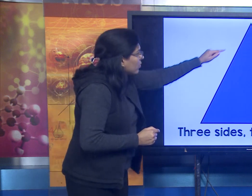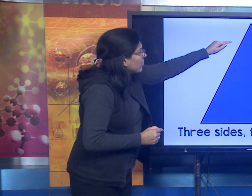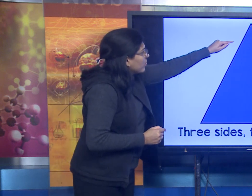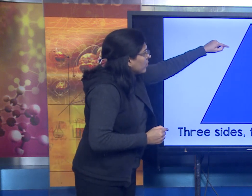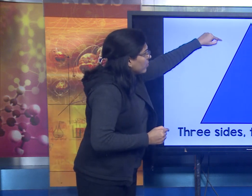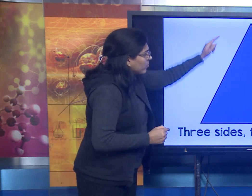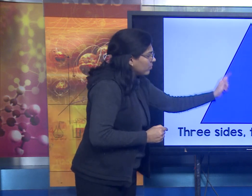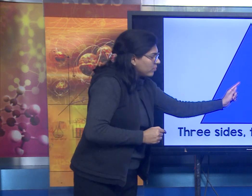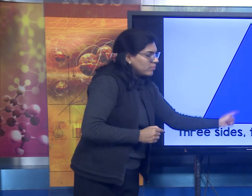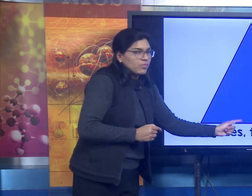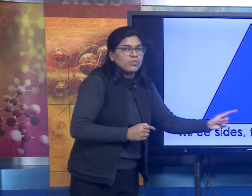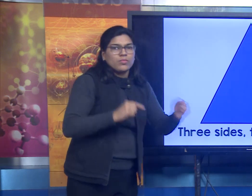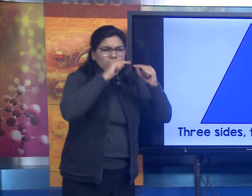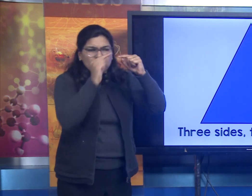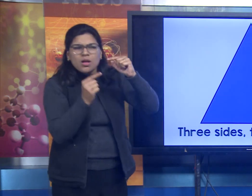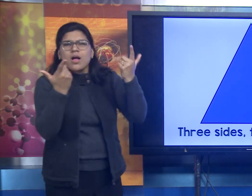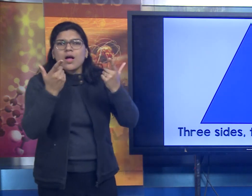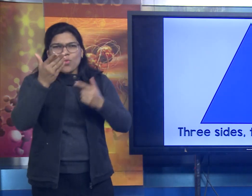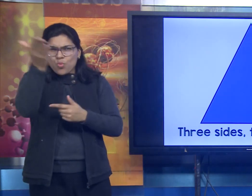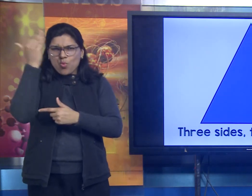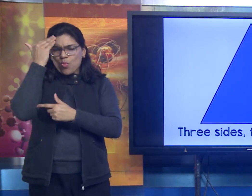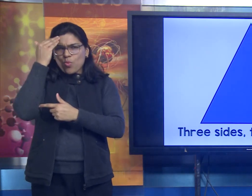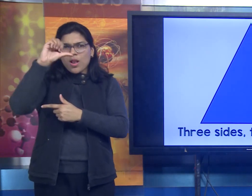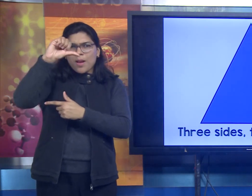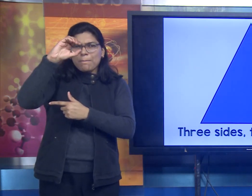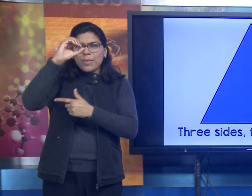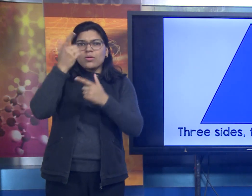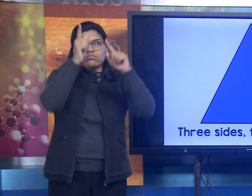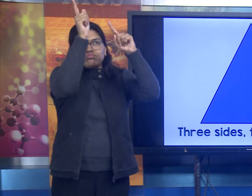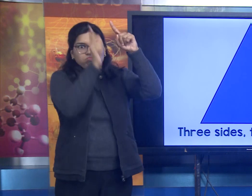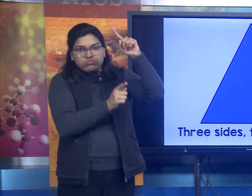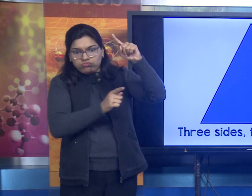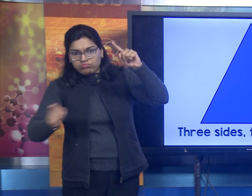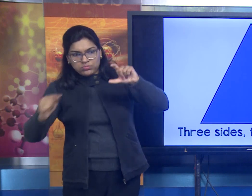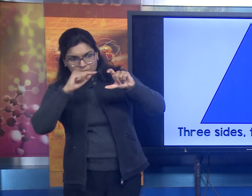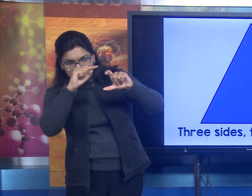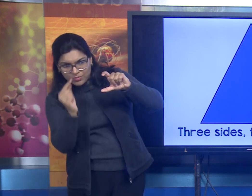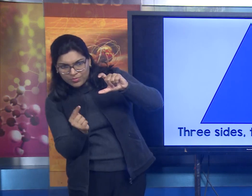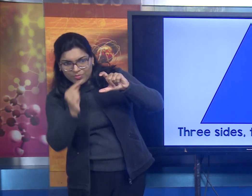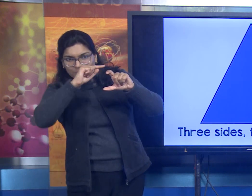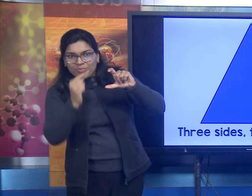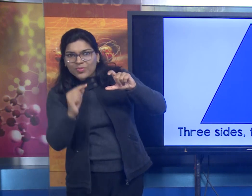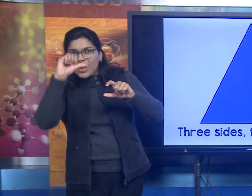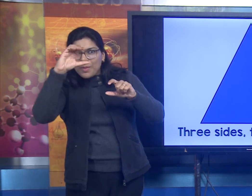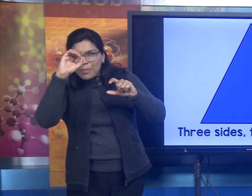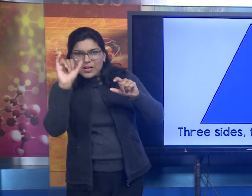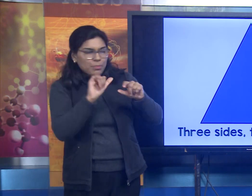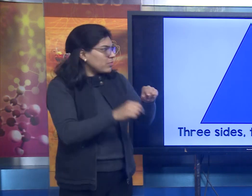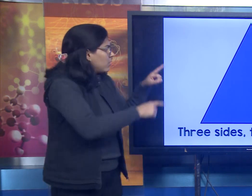And this is second angle, third angle. So this angle, we all know that with the help of D we make